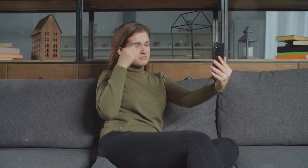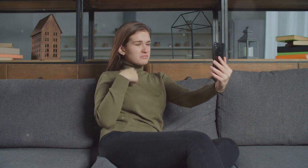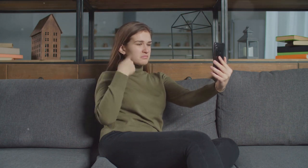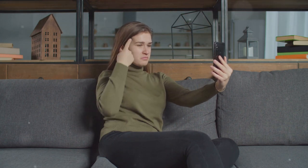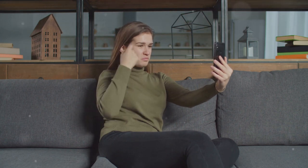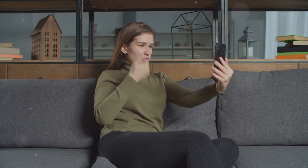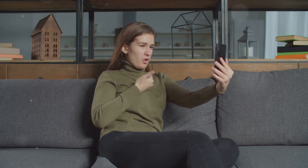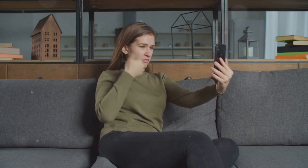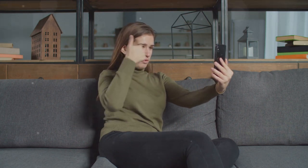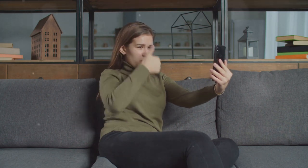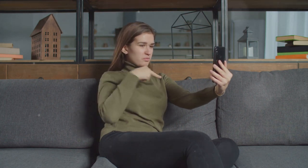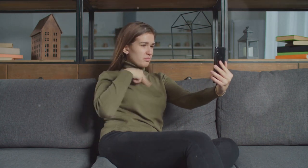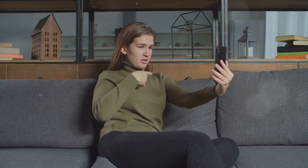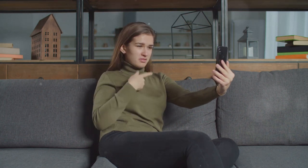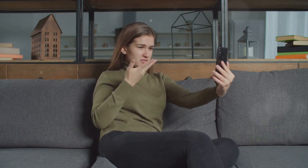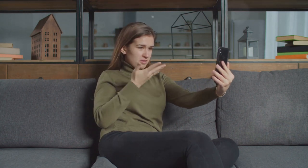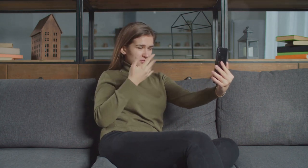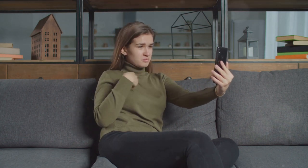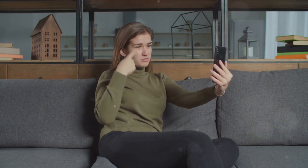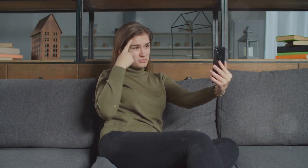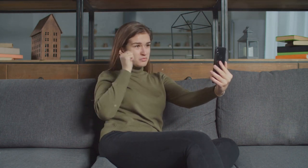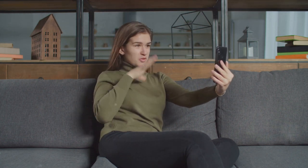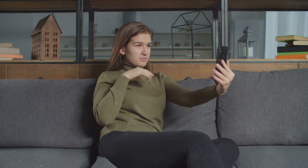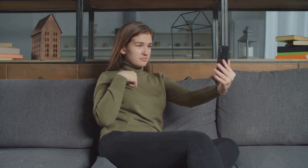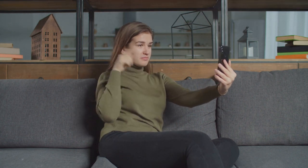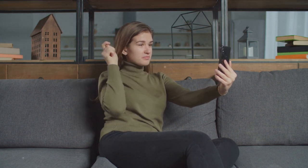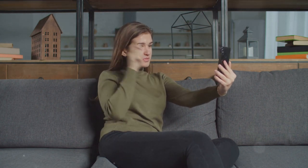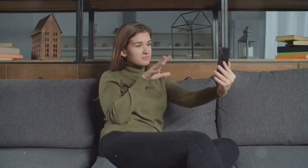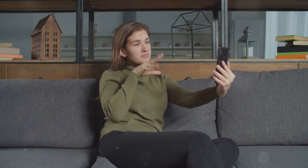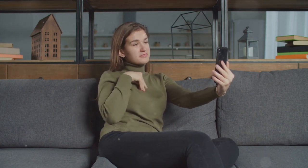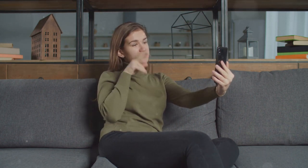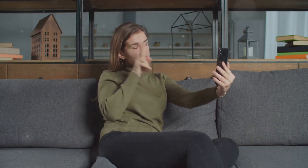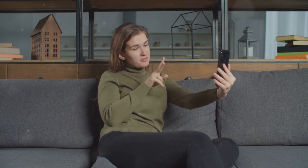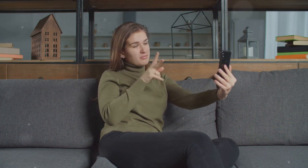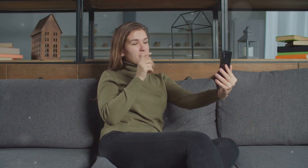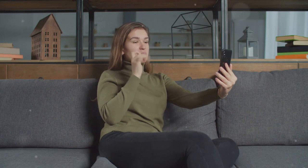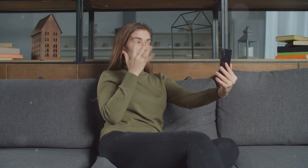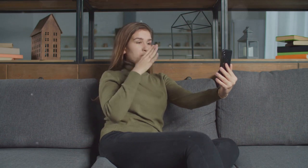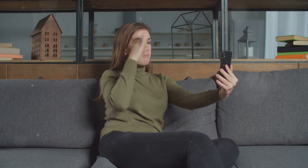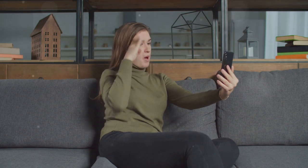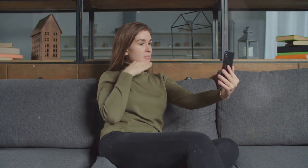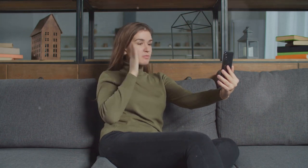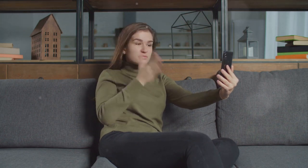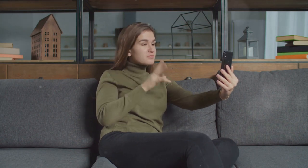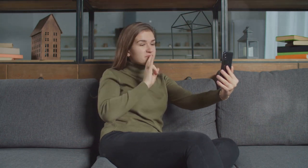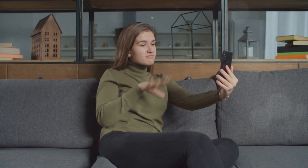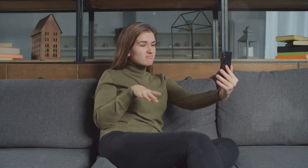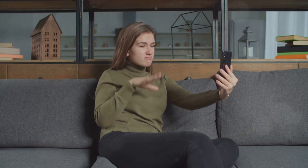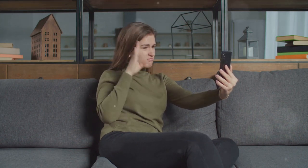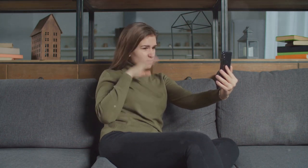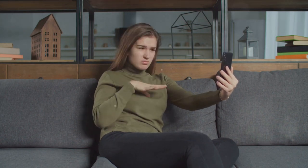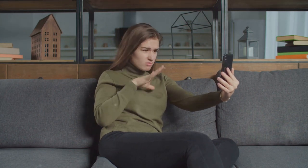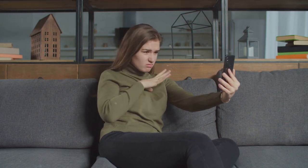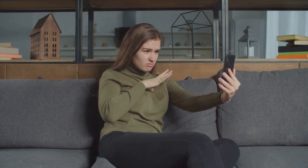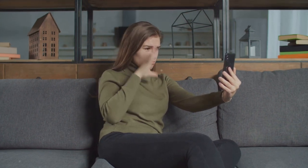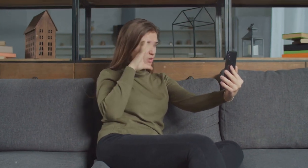In various settings, whether medical or legal, the nuanced understanding of a Deaf interpreter can deeply impact a person's life.